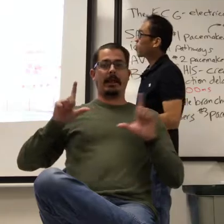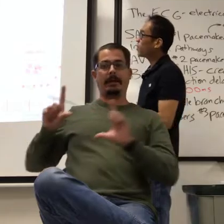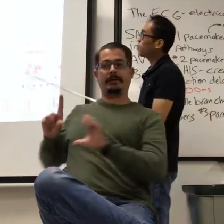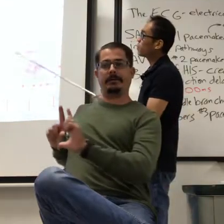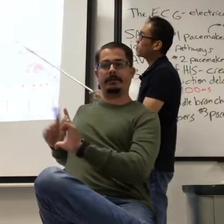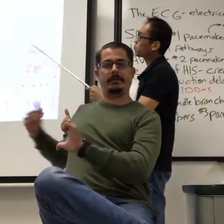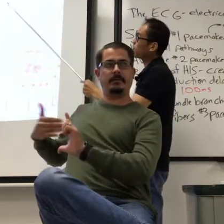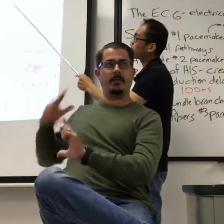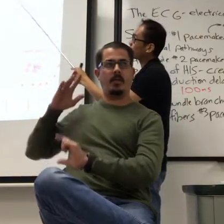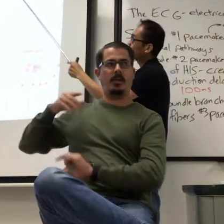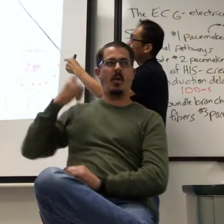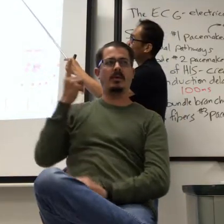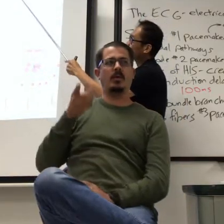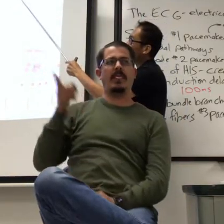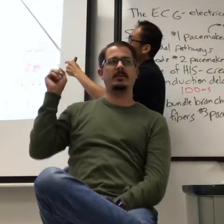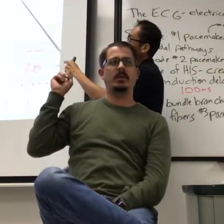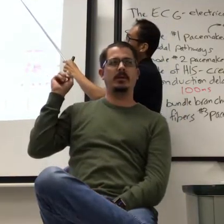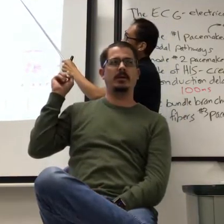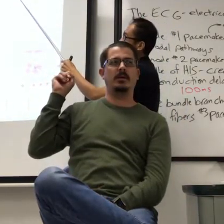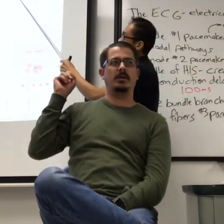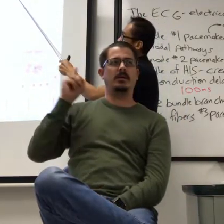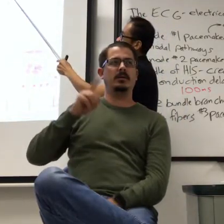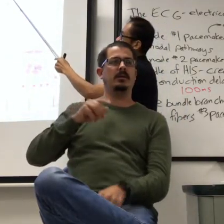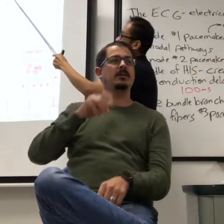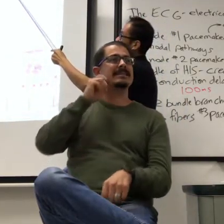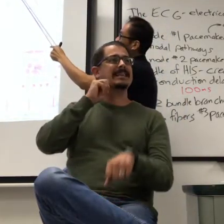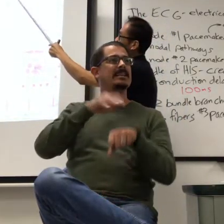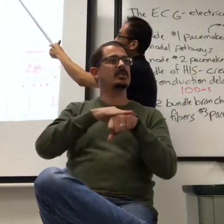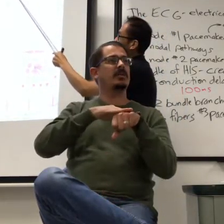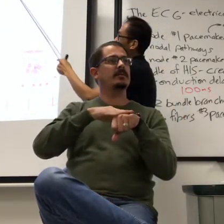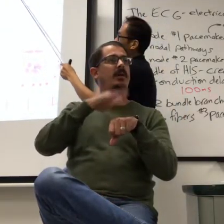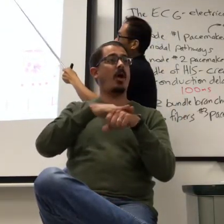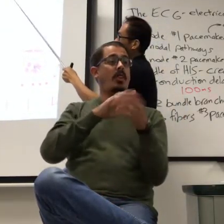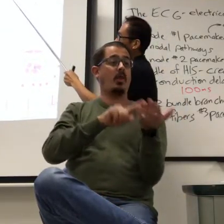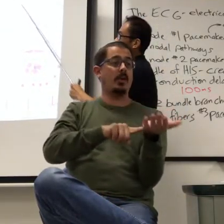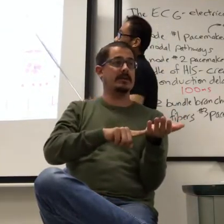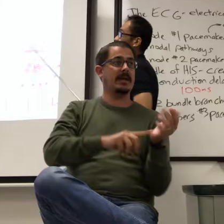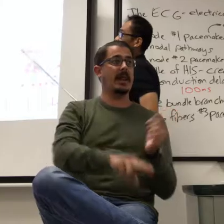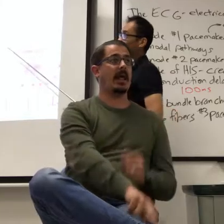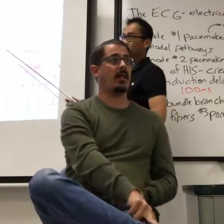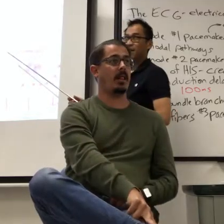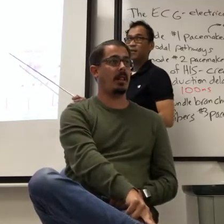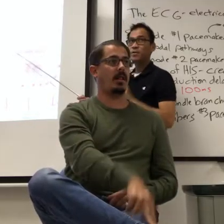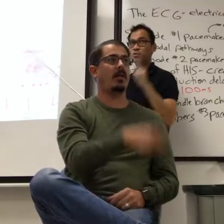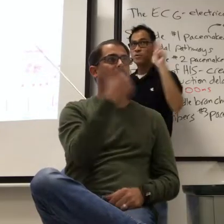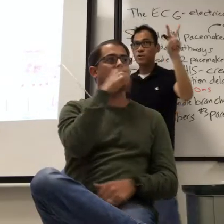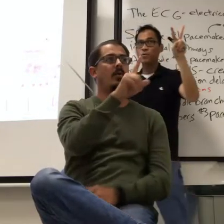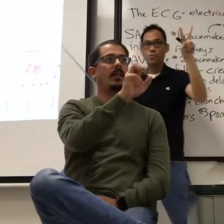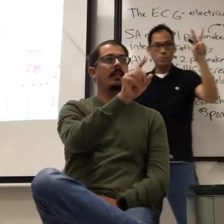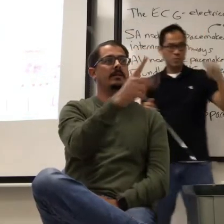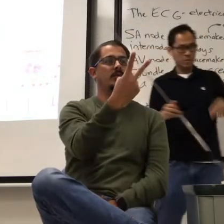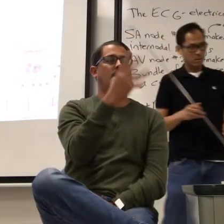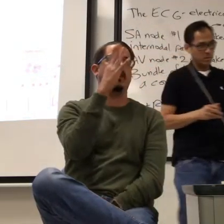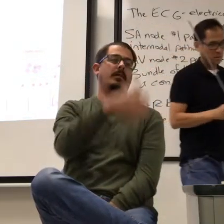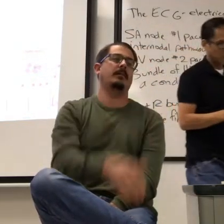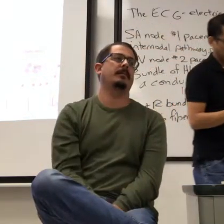Okay, but we're only doing this one here. So we're gonna put a skin surface electrode on the wrist and on the ankle for lead two.